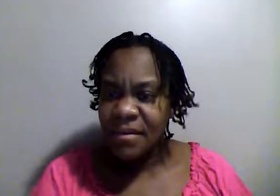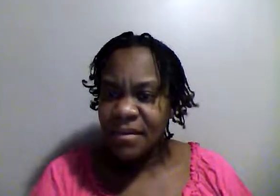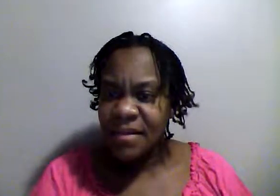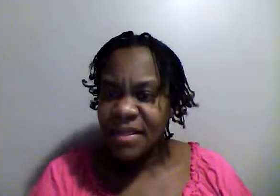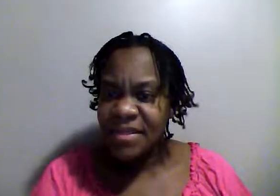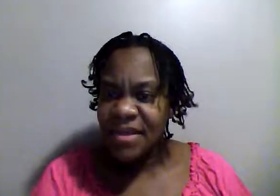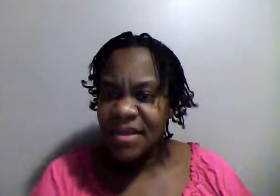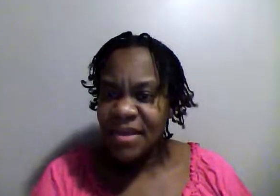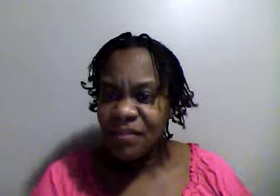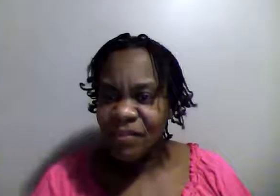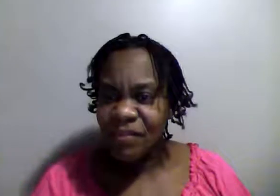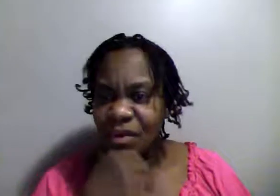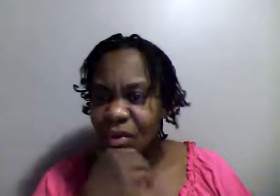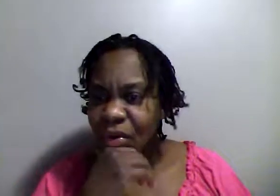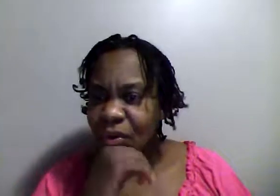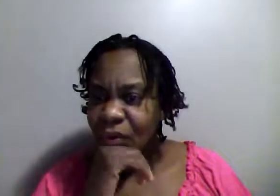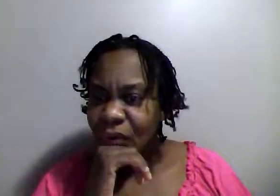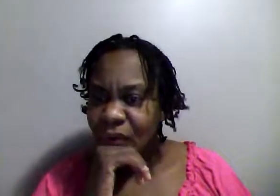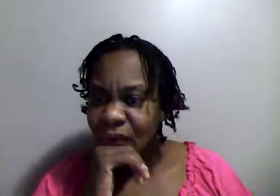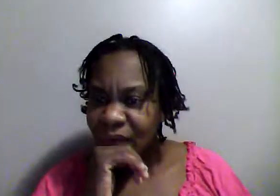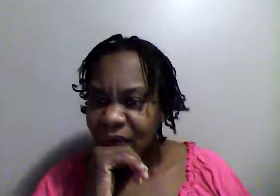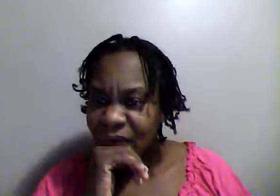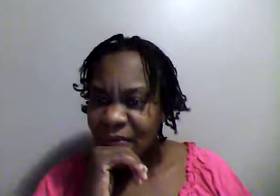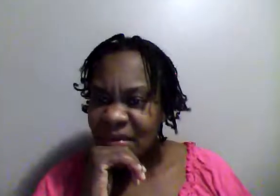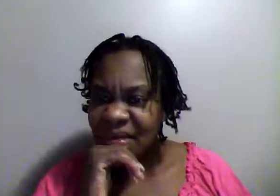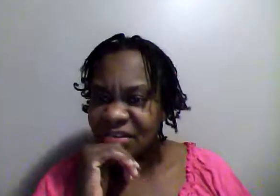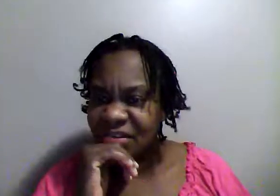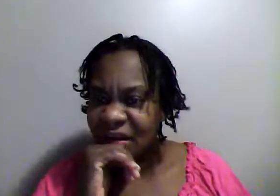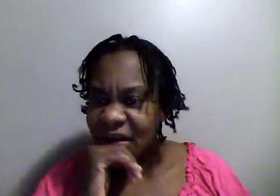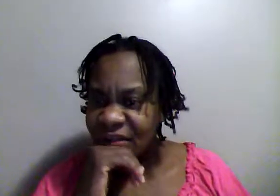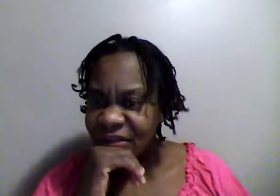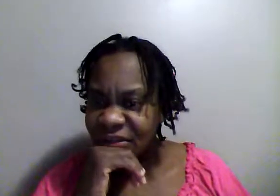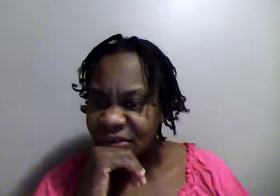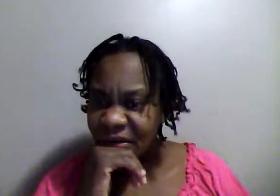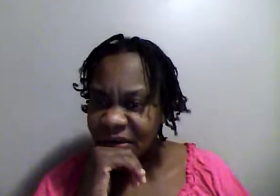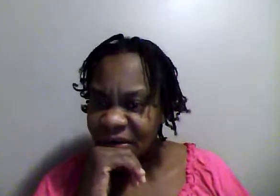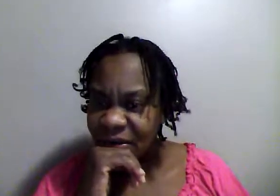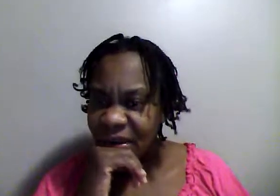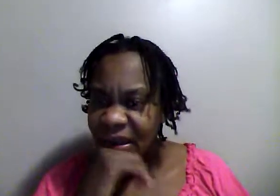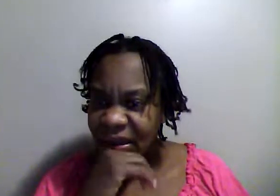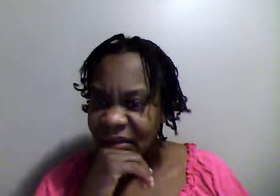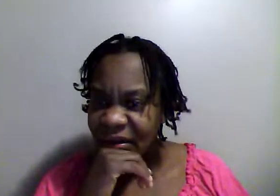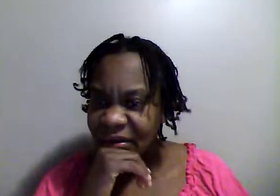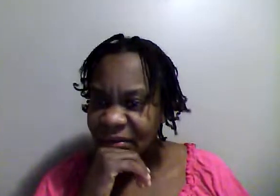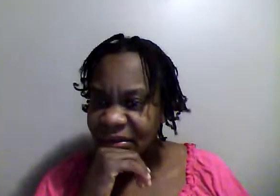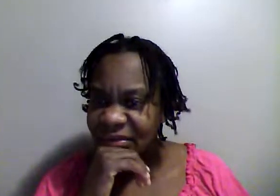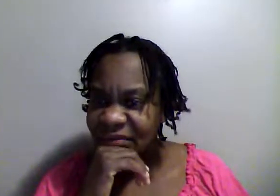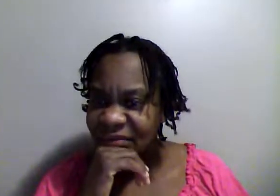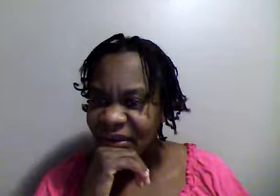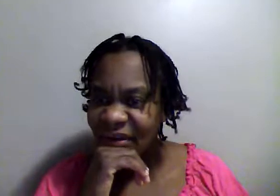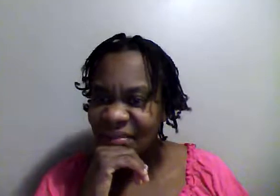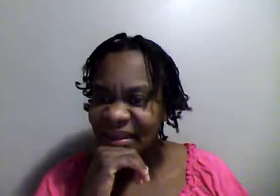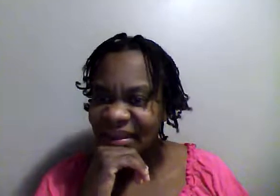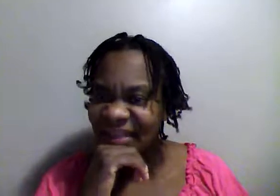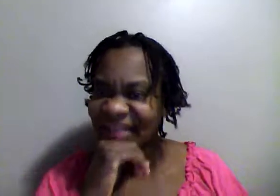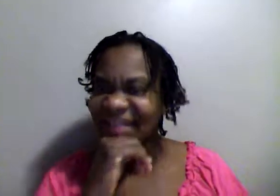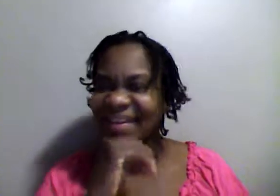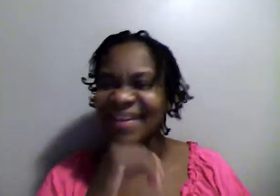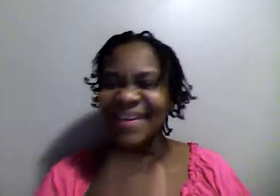Let's see. Oh, it makes jar for storage. Okay, I thought it was for a meal.